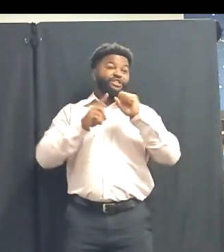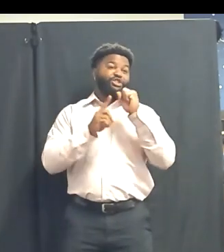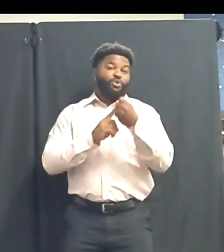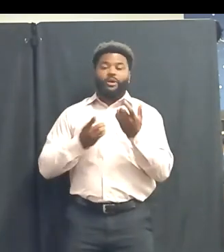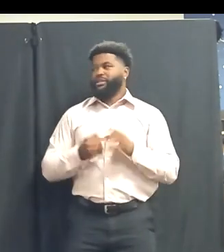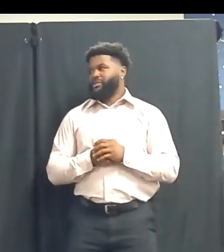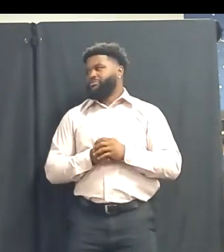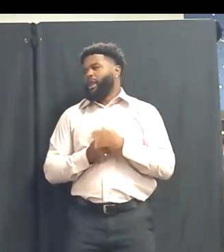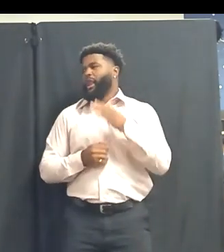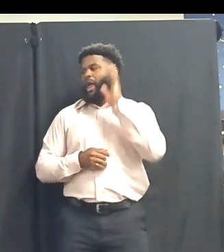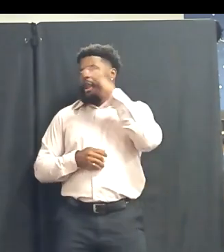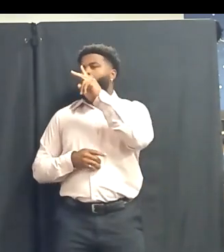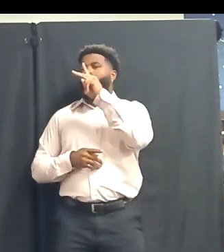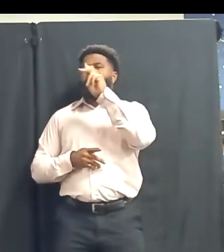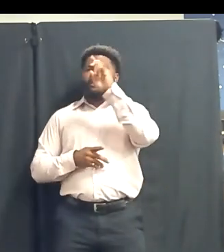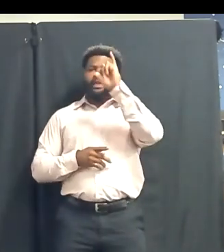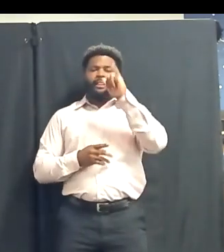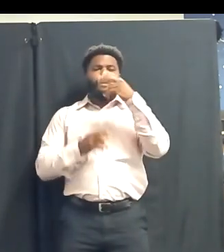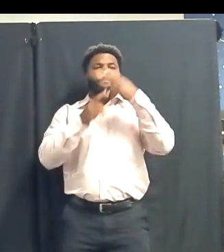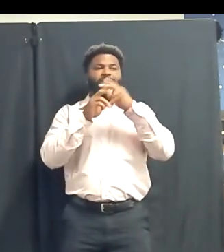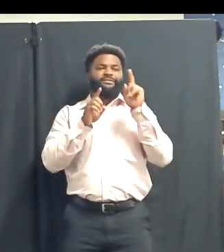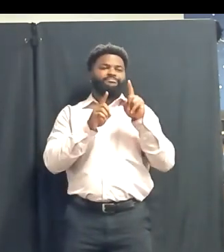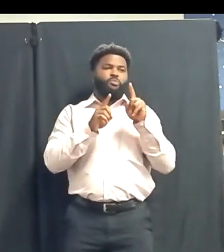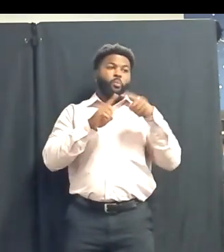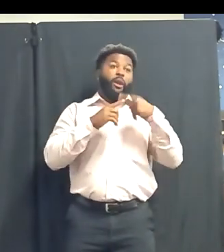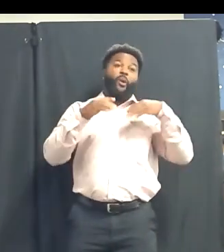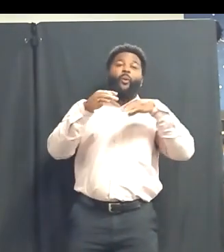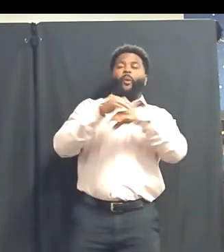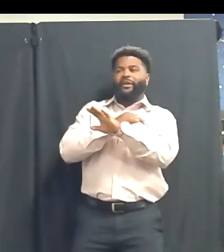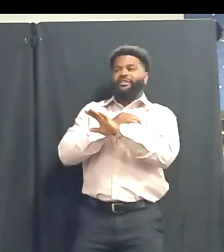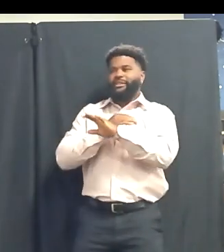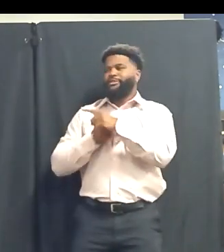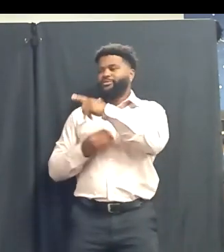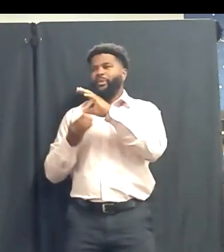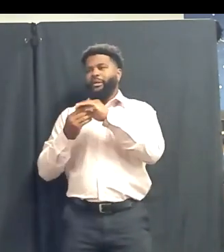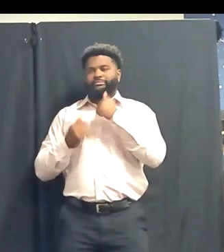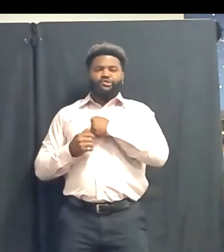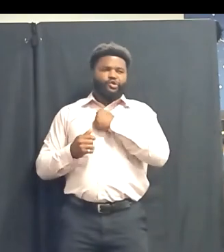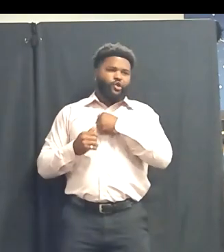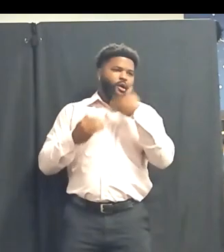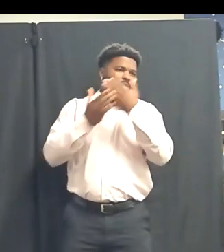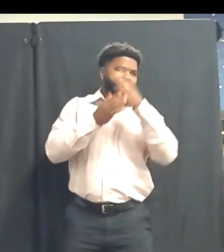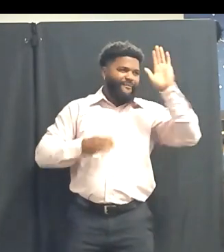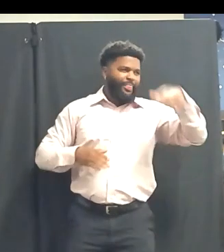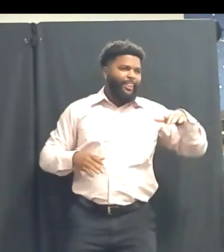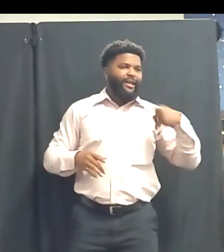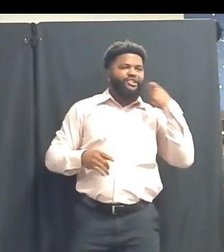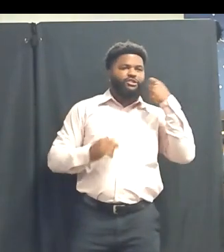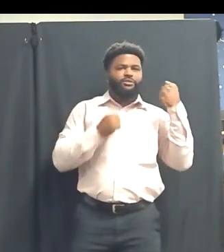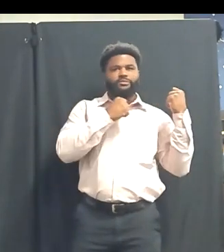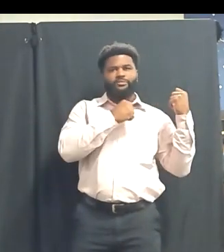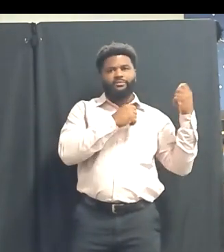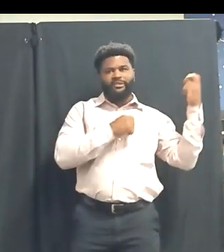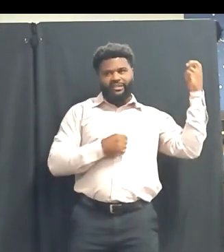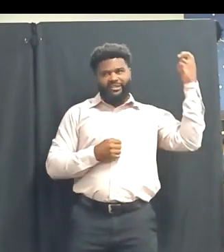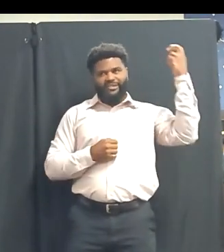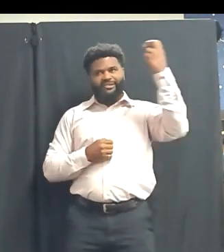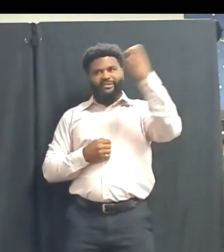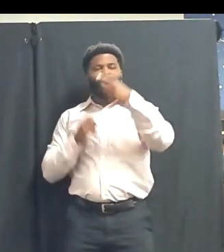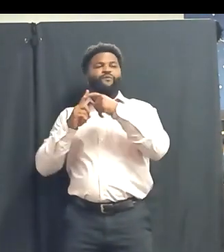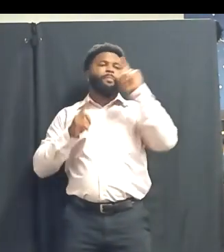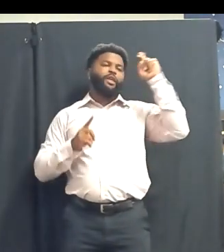as I think I heard you saying, Kelly, as I walked in, and sorry I'm late, I came from